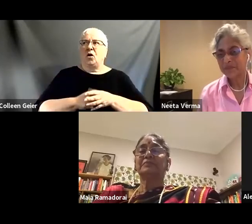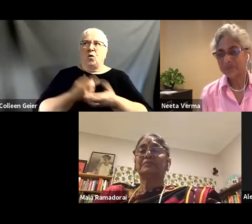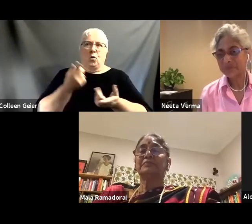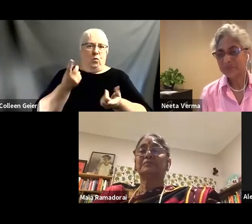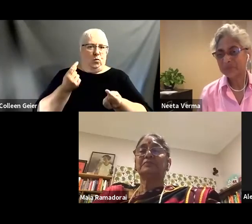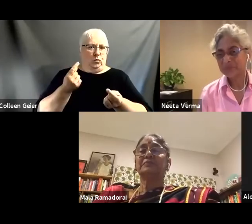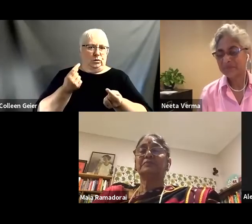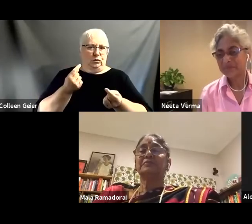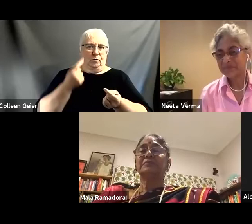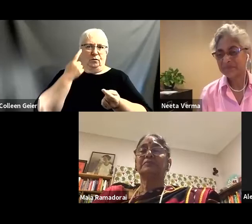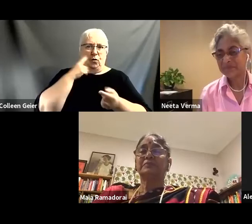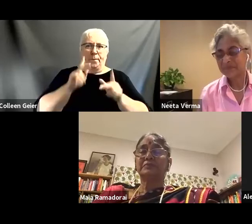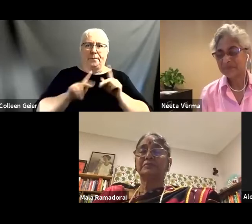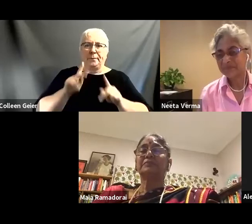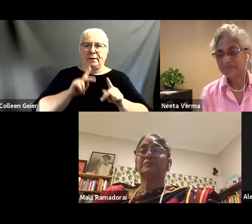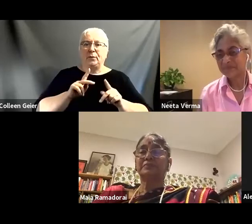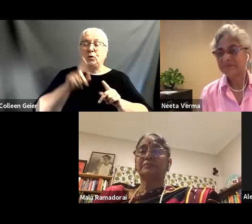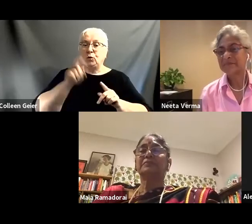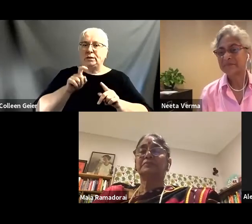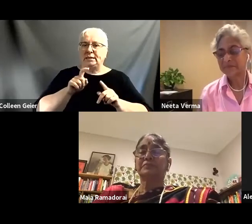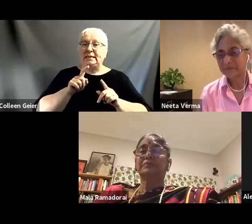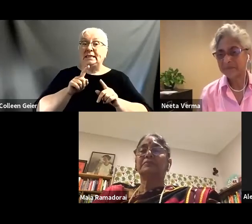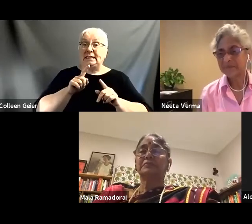problems, especially for people who need direct personal care.